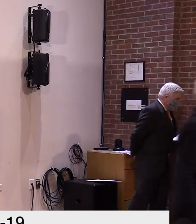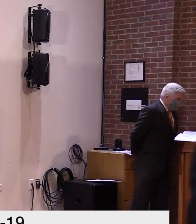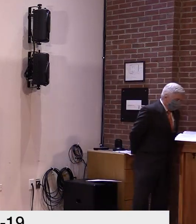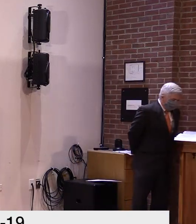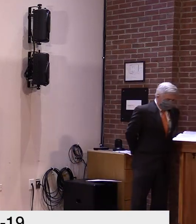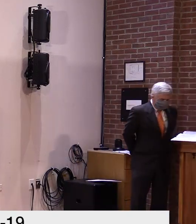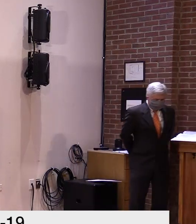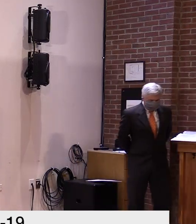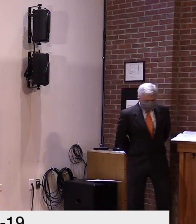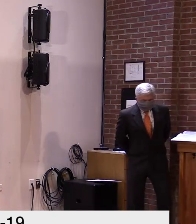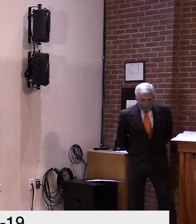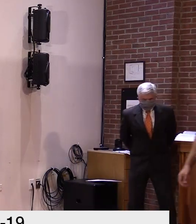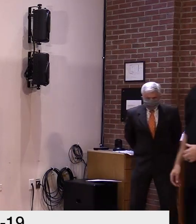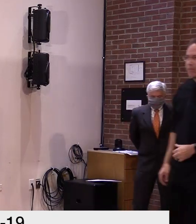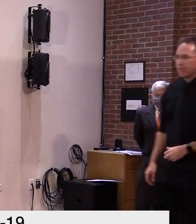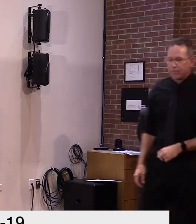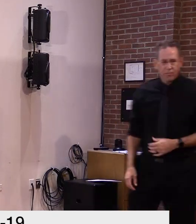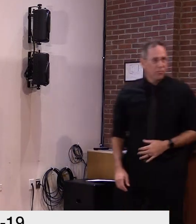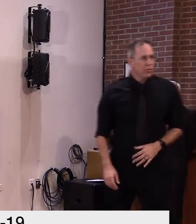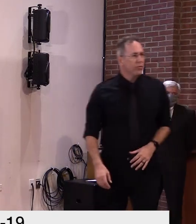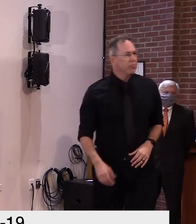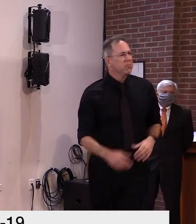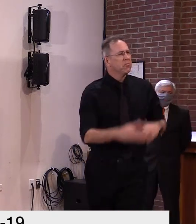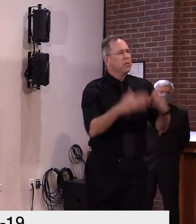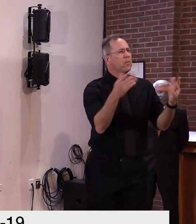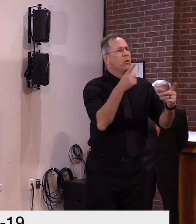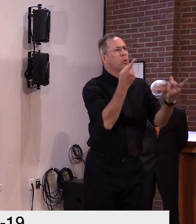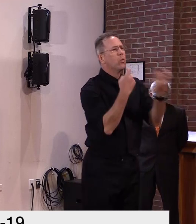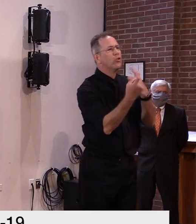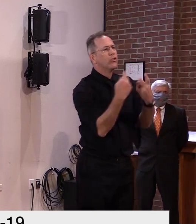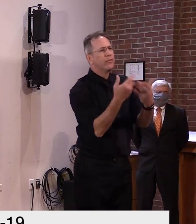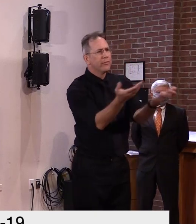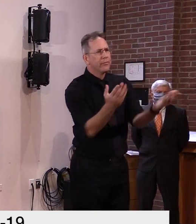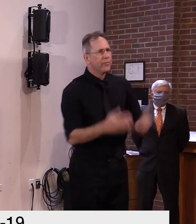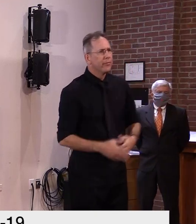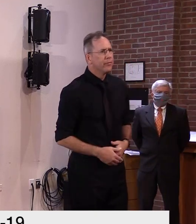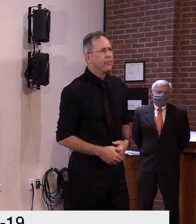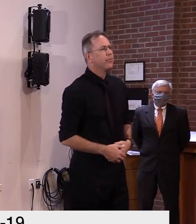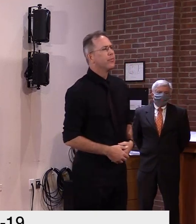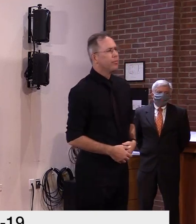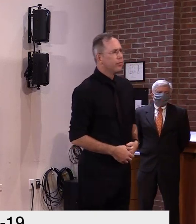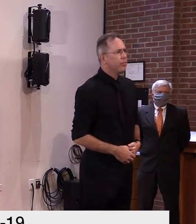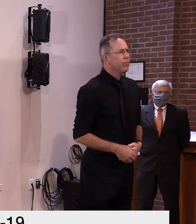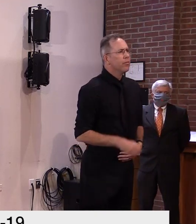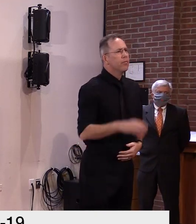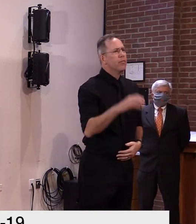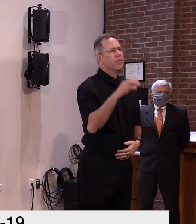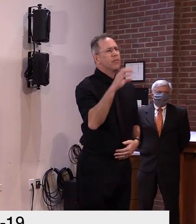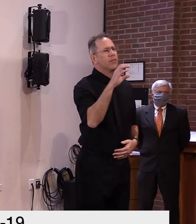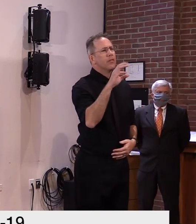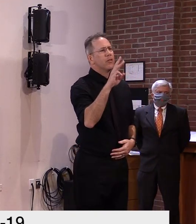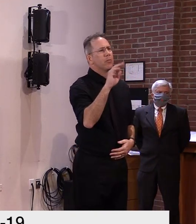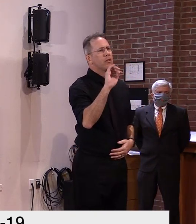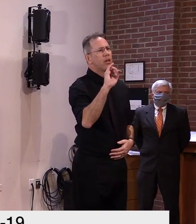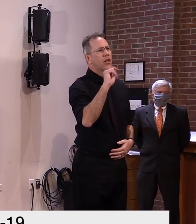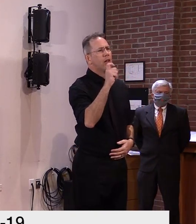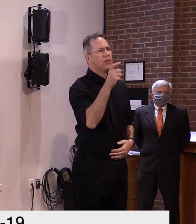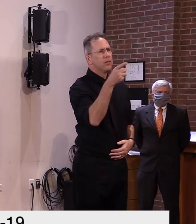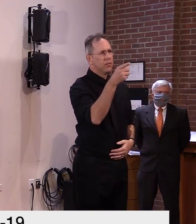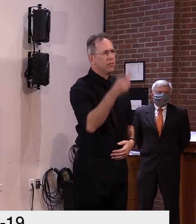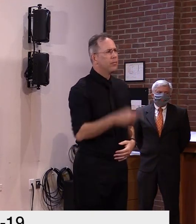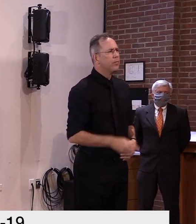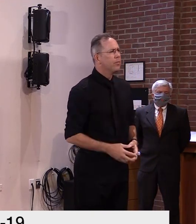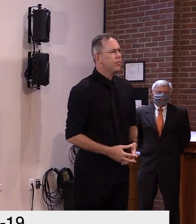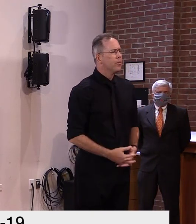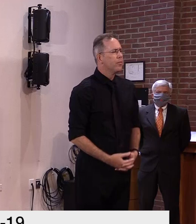Thank you, Dr. Levine. We'll now open it up to questions. Calvin? Thanks. So this might be a question for Commissioner Pichek.